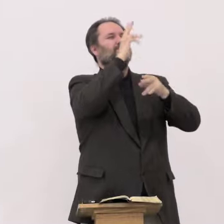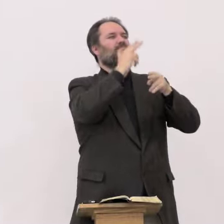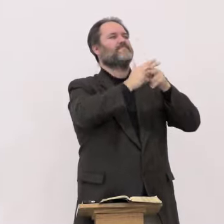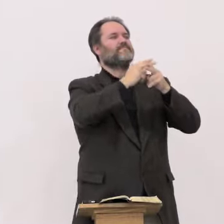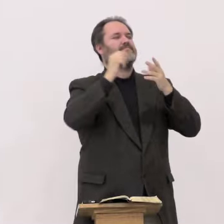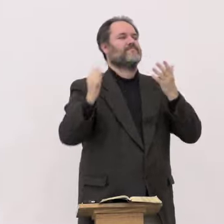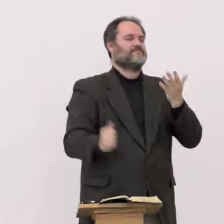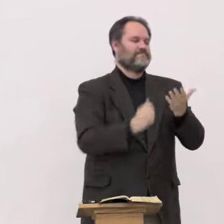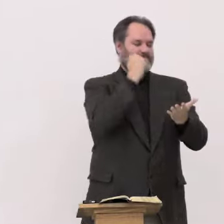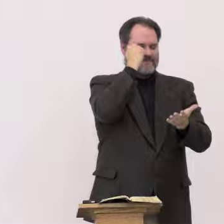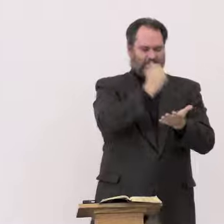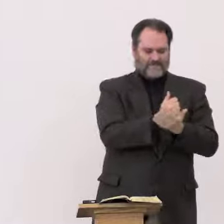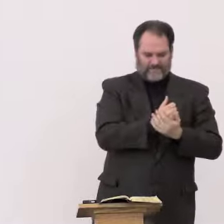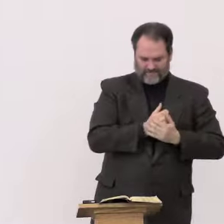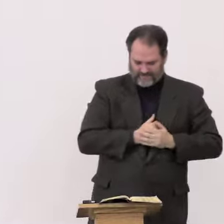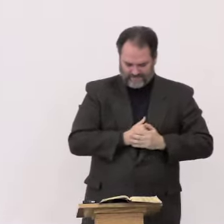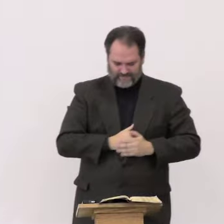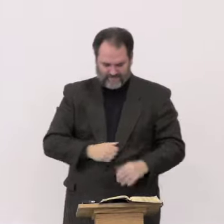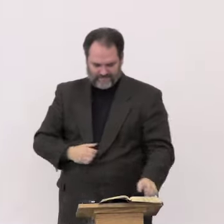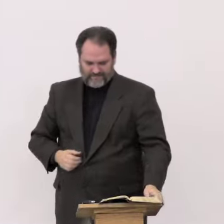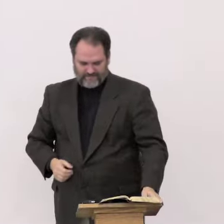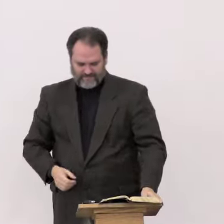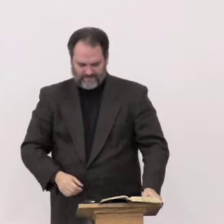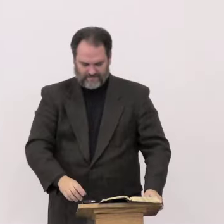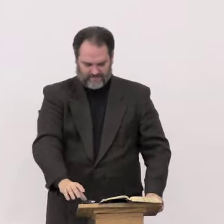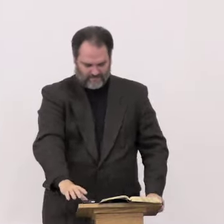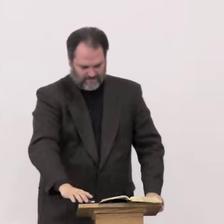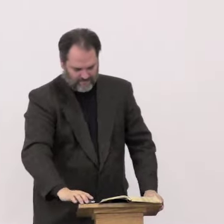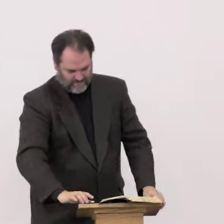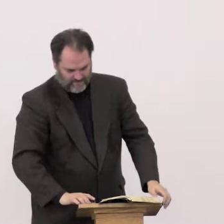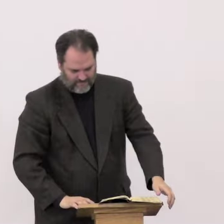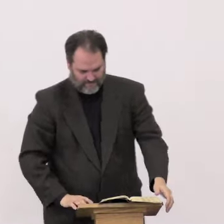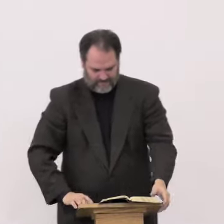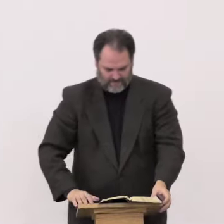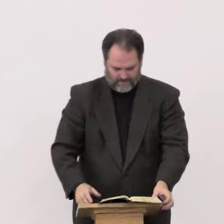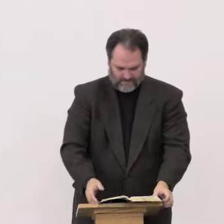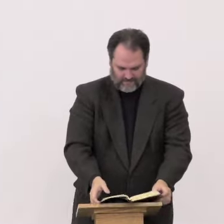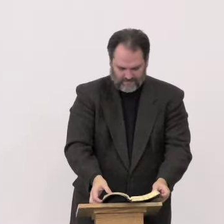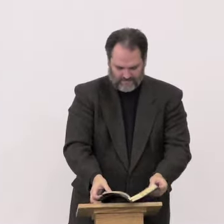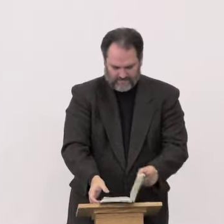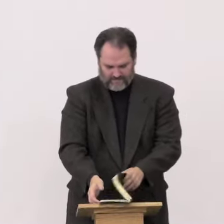Thank you.